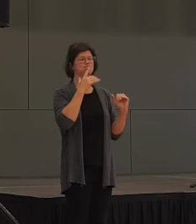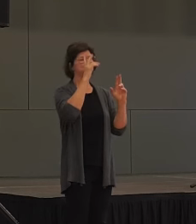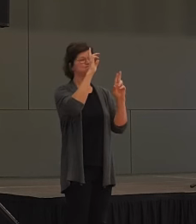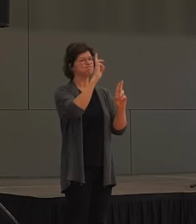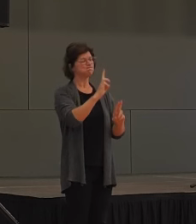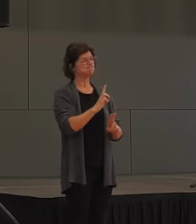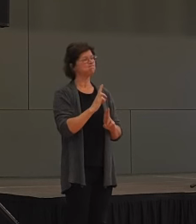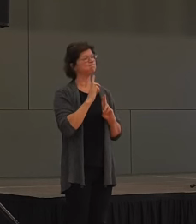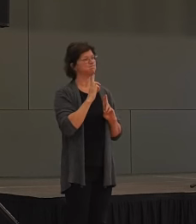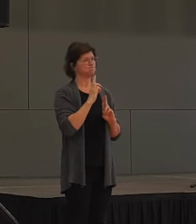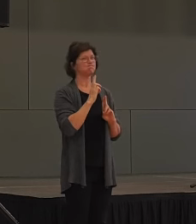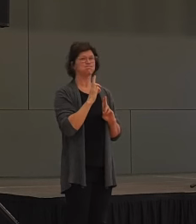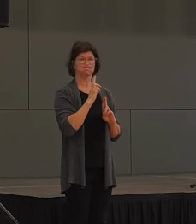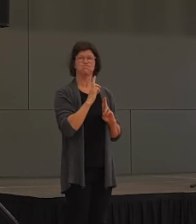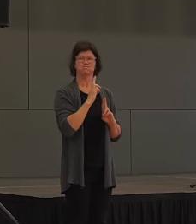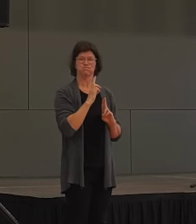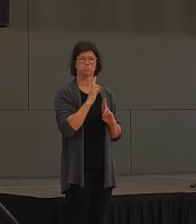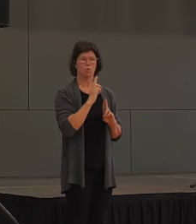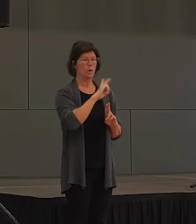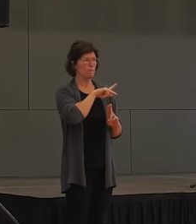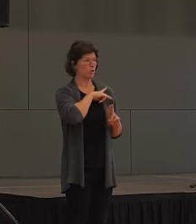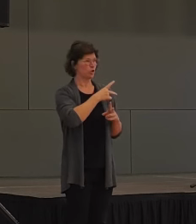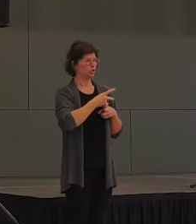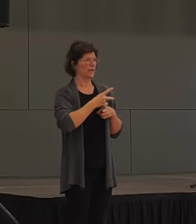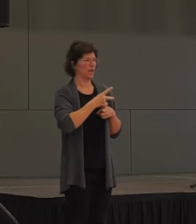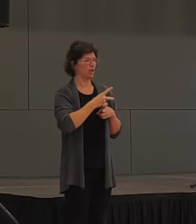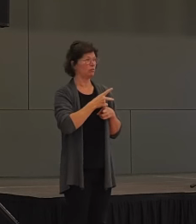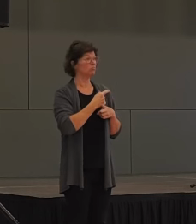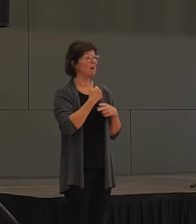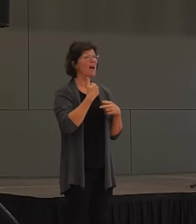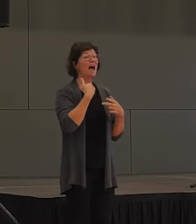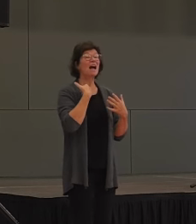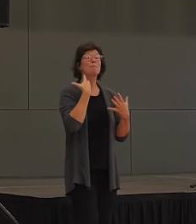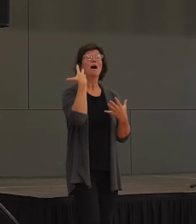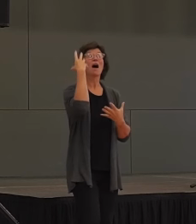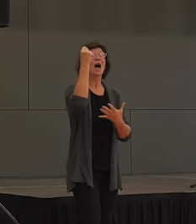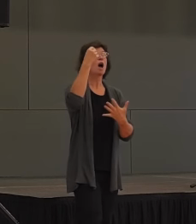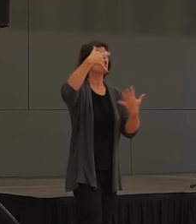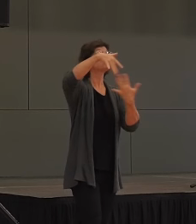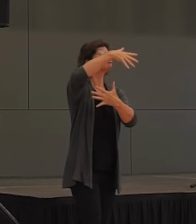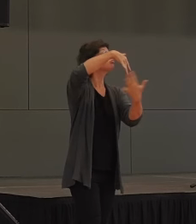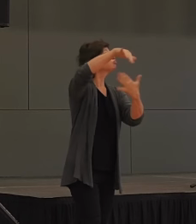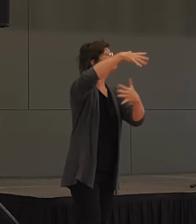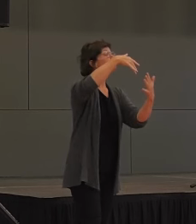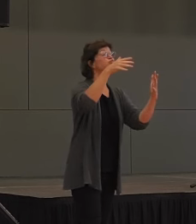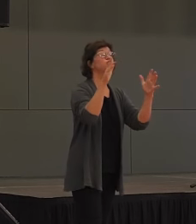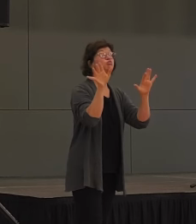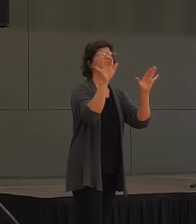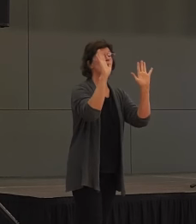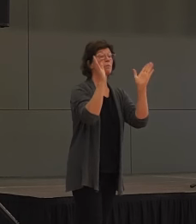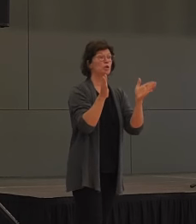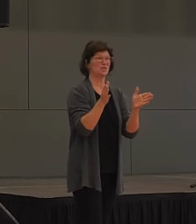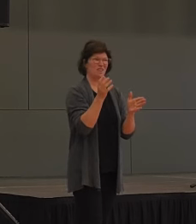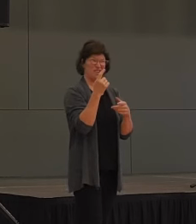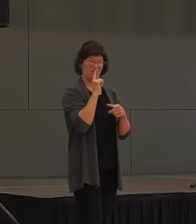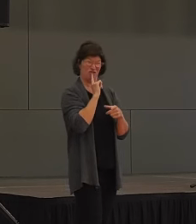with personal care. Even though I'm a very out person when I'm presenting, I'm actually very shy. And if someone